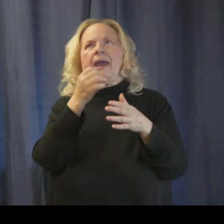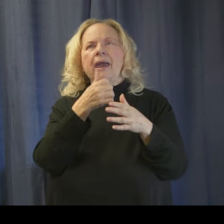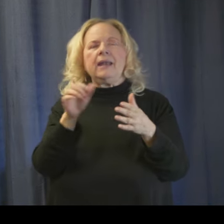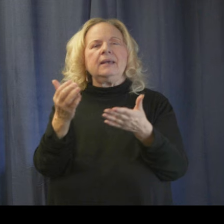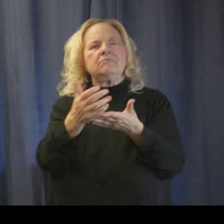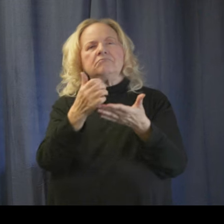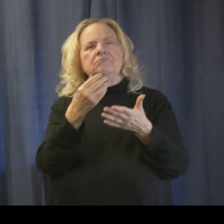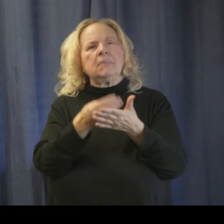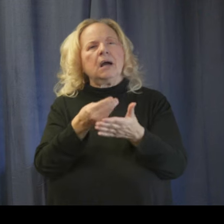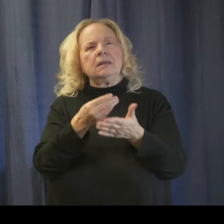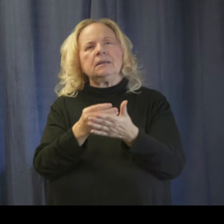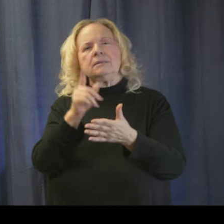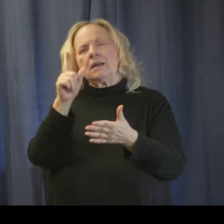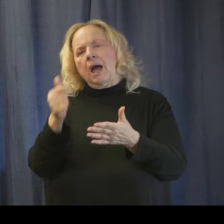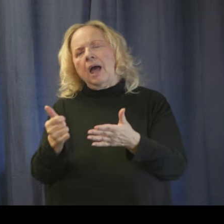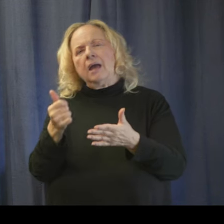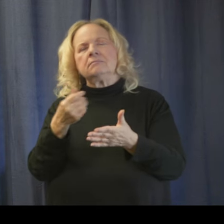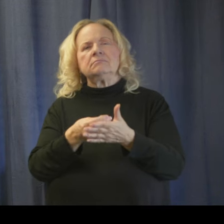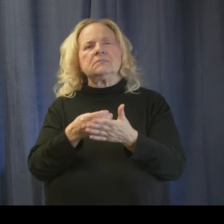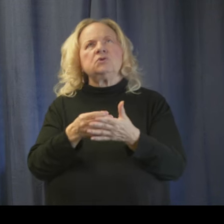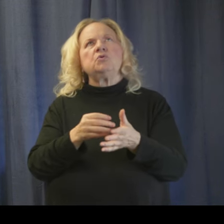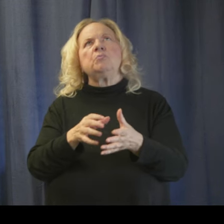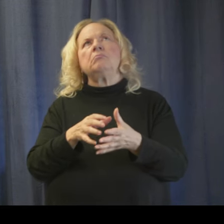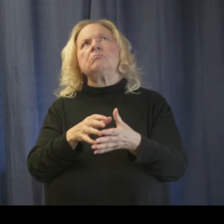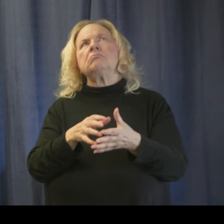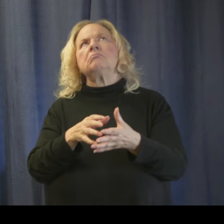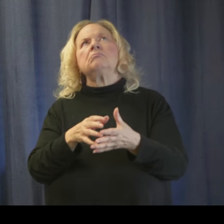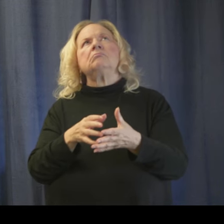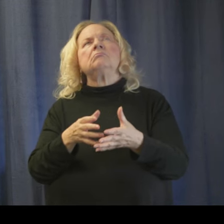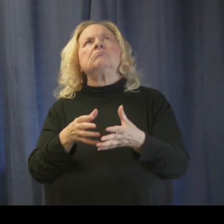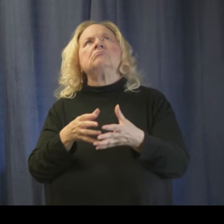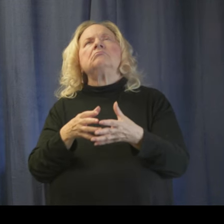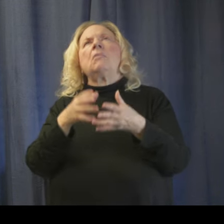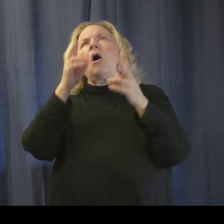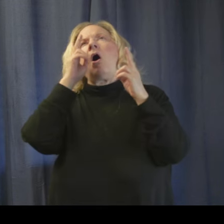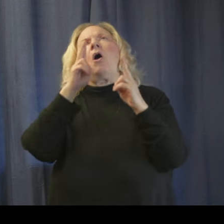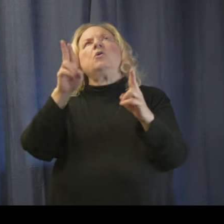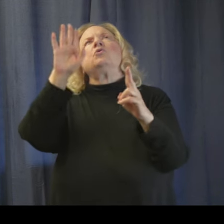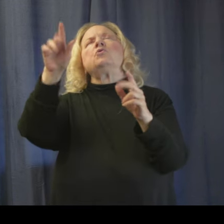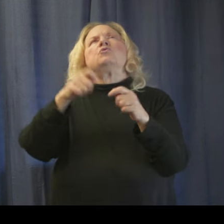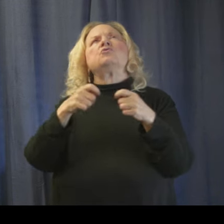in, because the sole purpose is to magnify your Torah